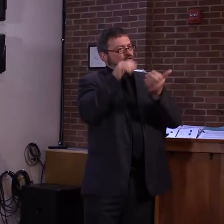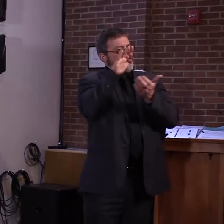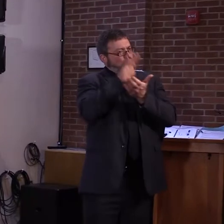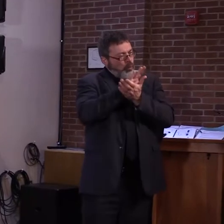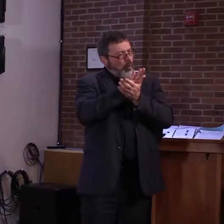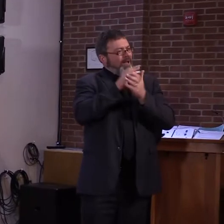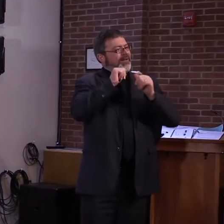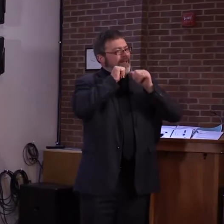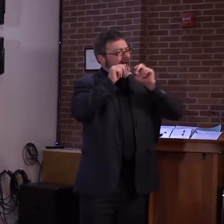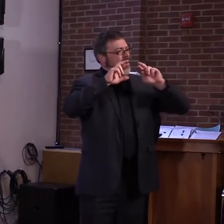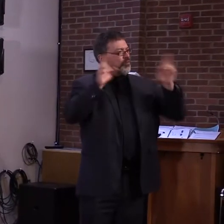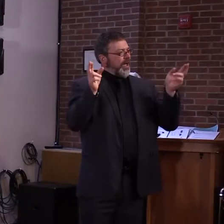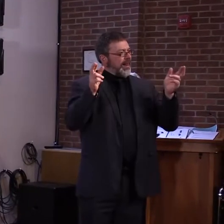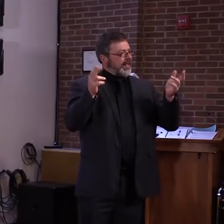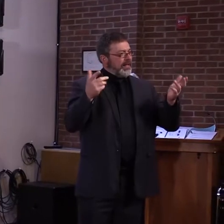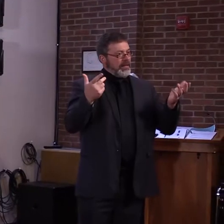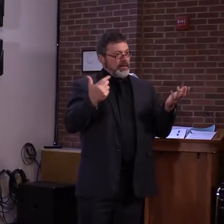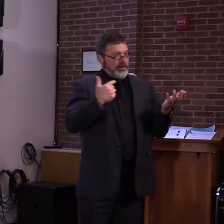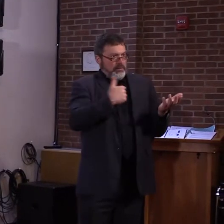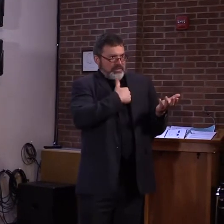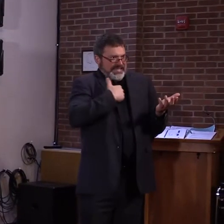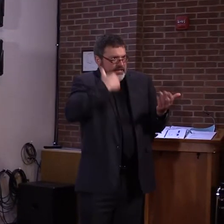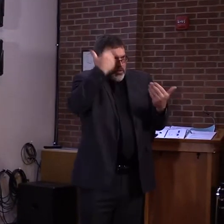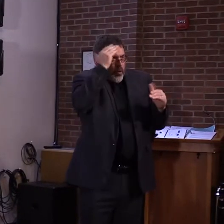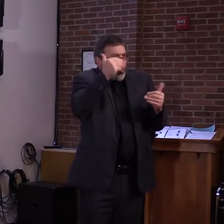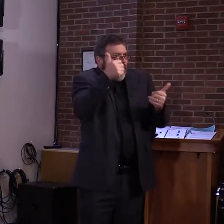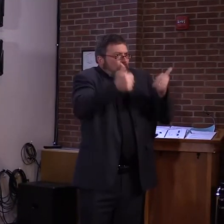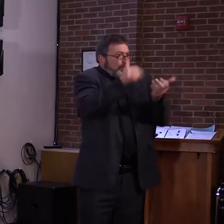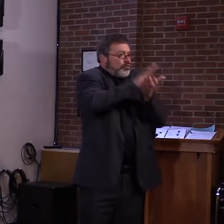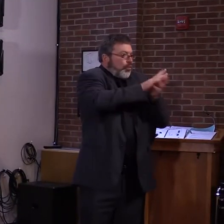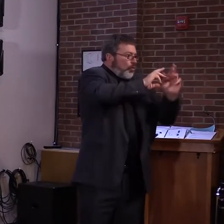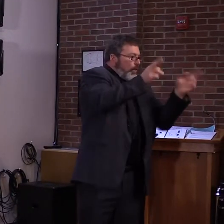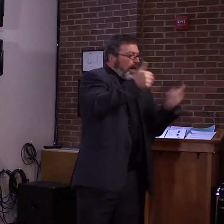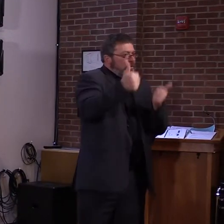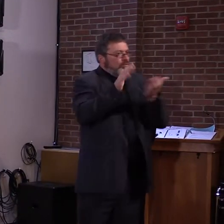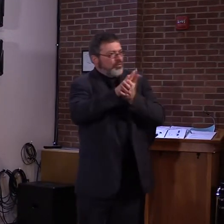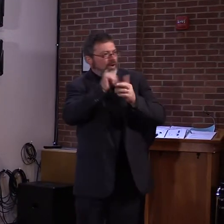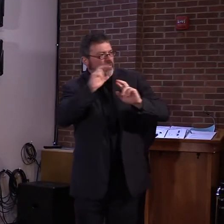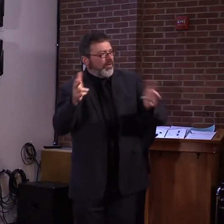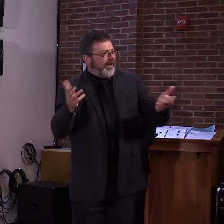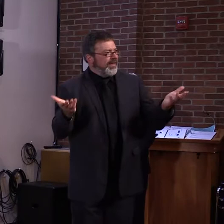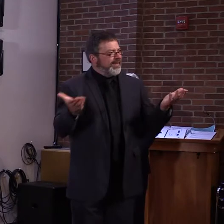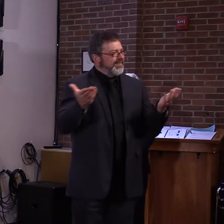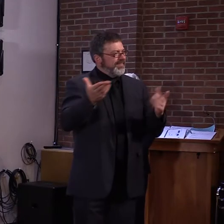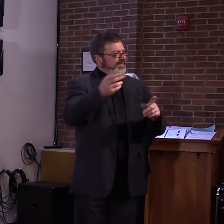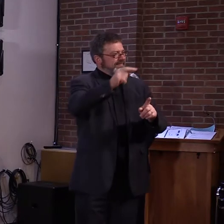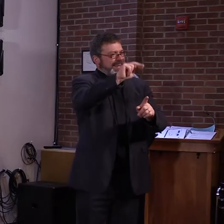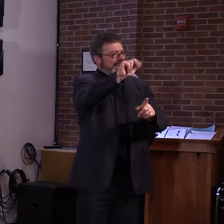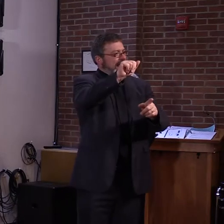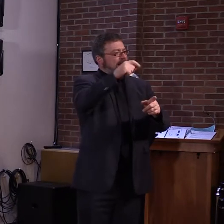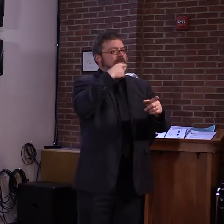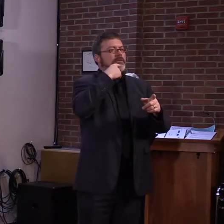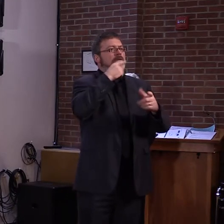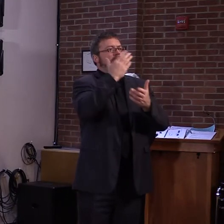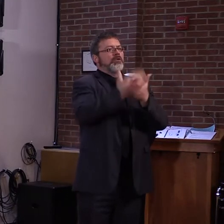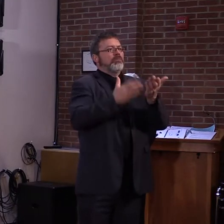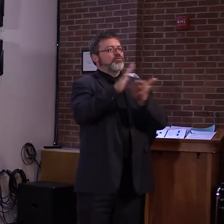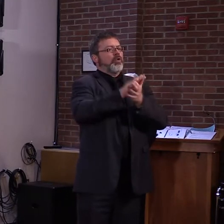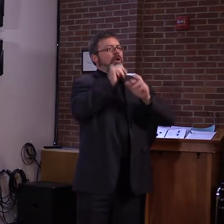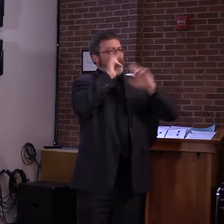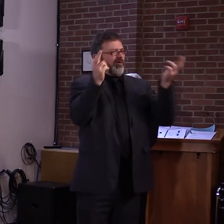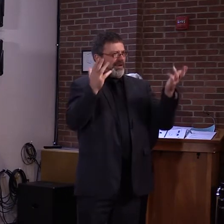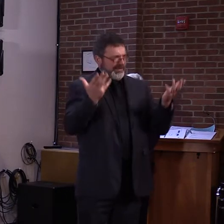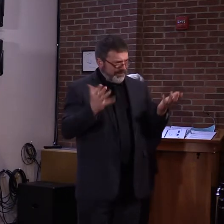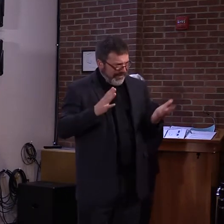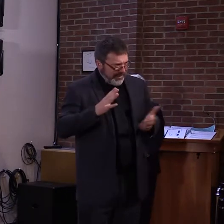without sanitizers. They're claiming the school district has poor maintenance about air conditioning and heating,